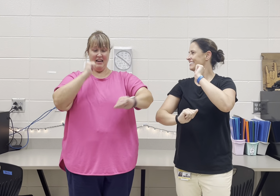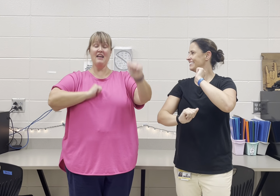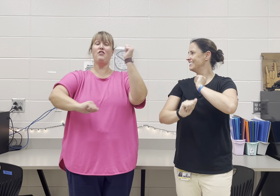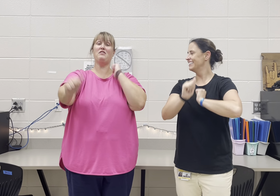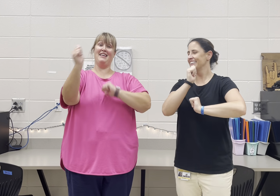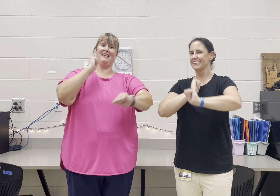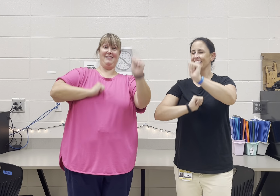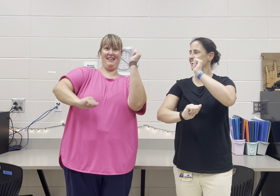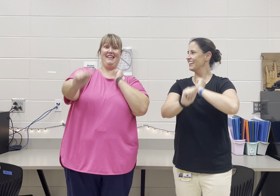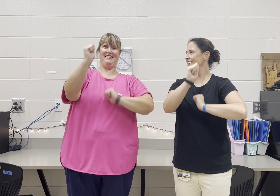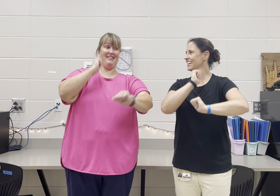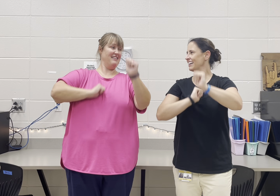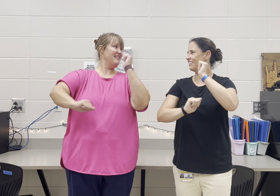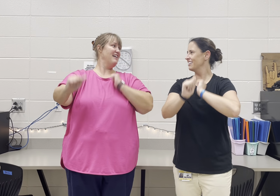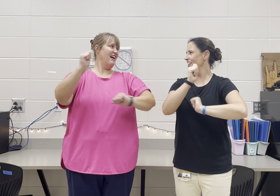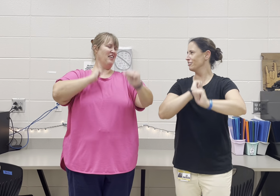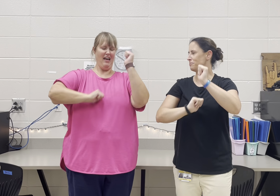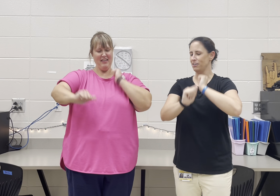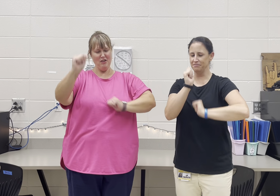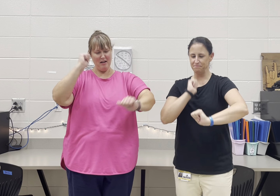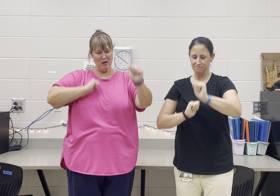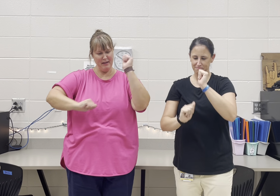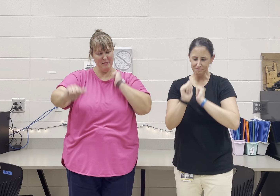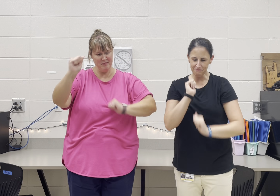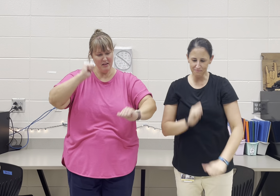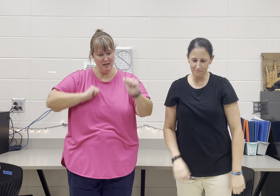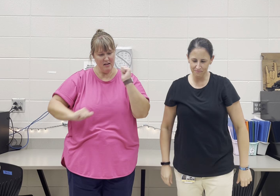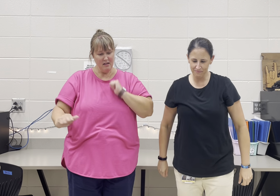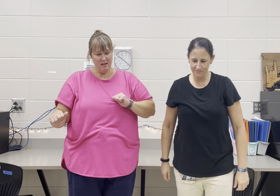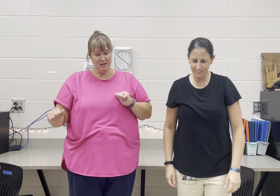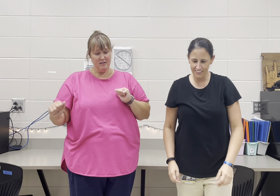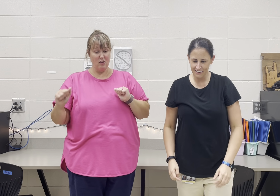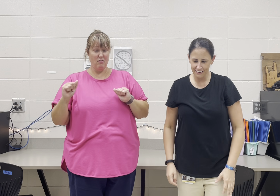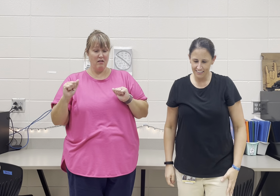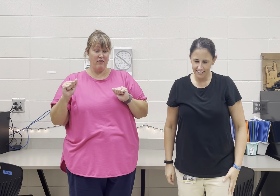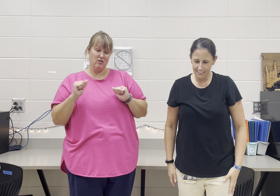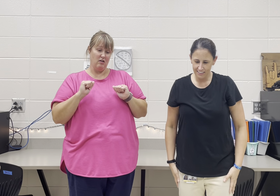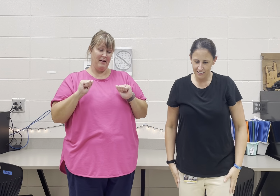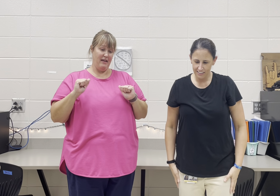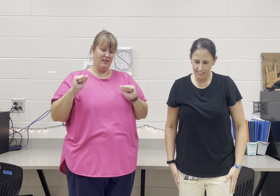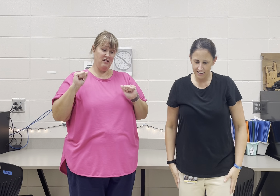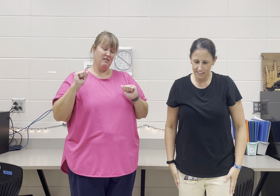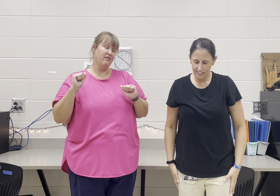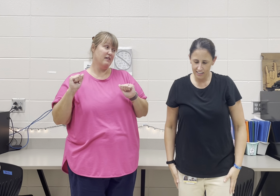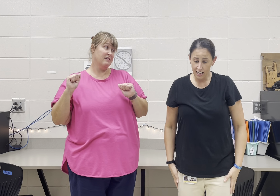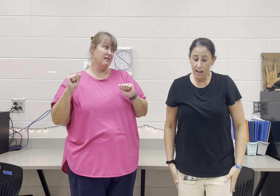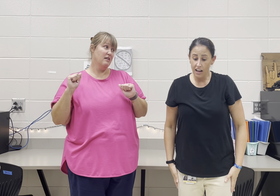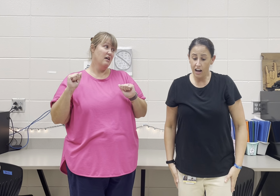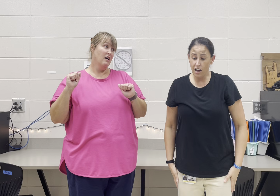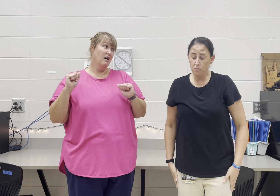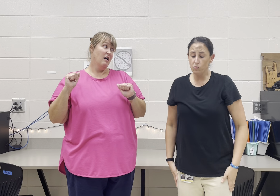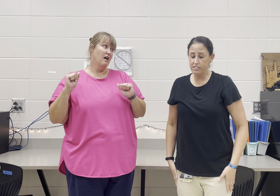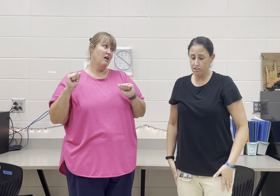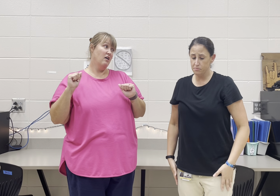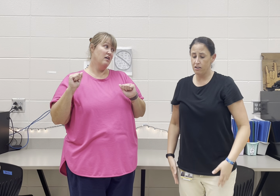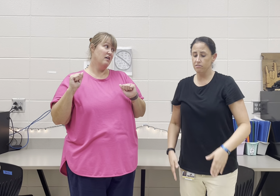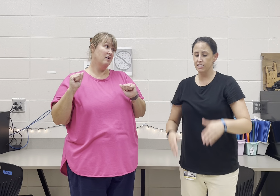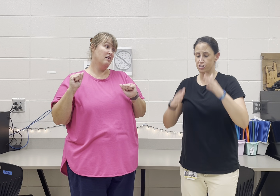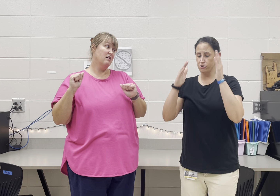of those things. I think I covered them I think all. you got them all, yeah. So have y'all talked about the agent suffix? We talked about this shows a